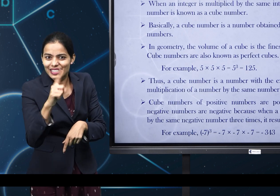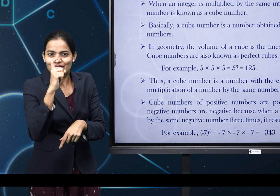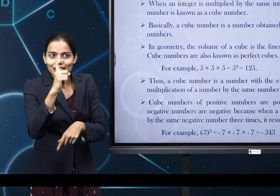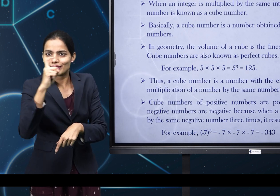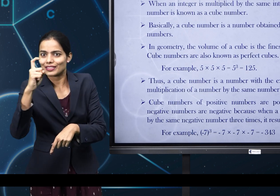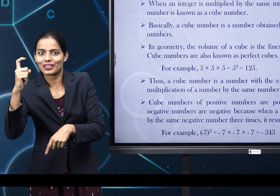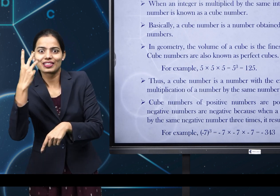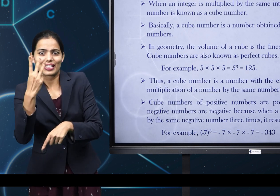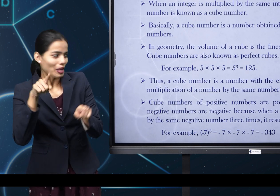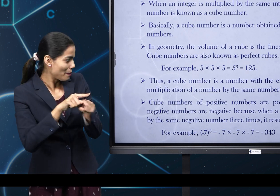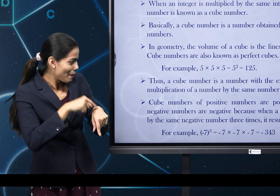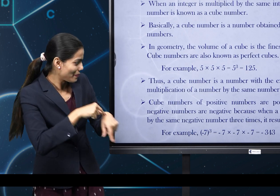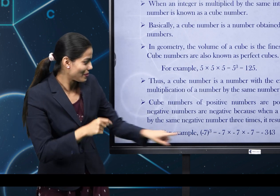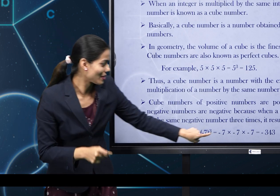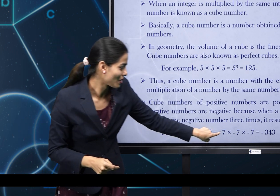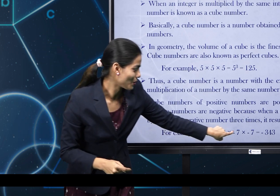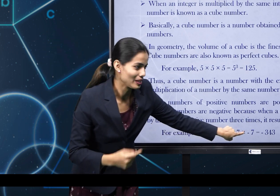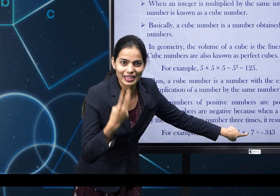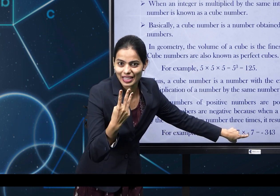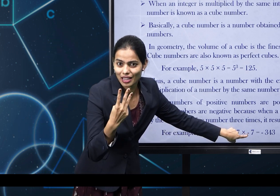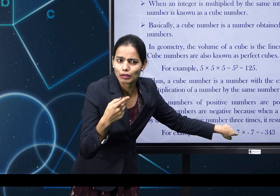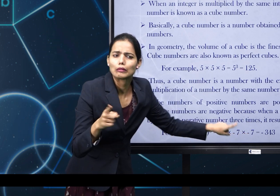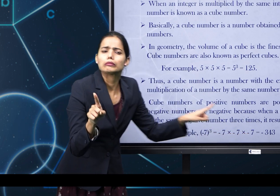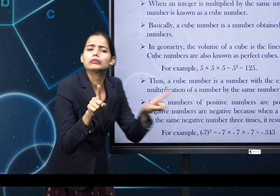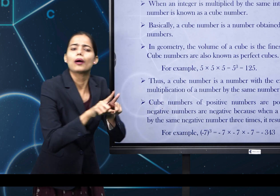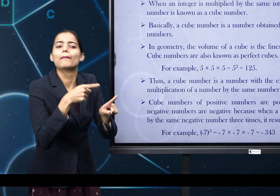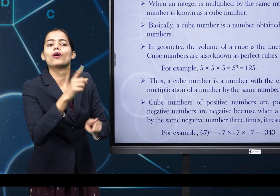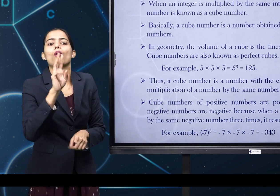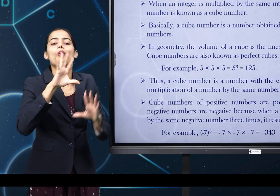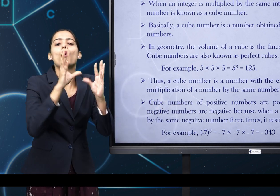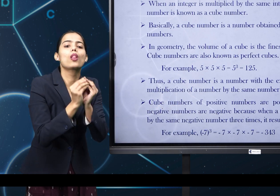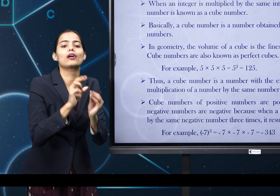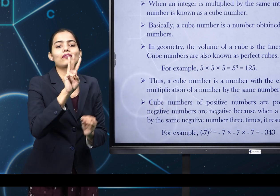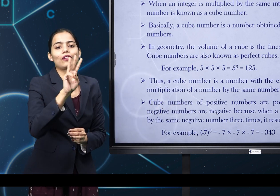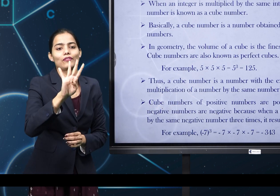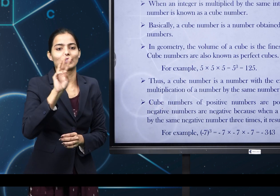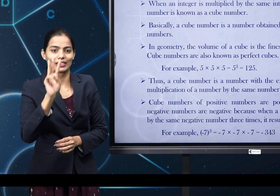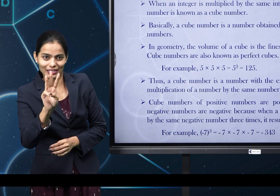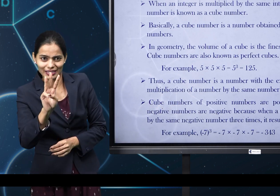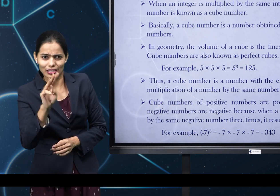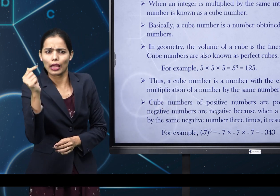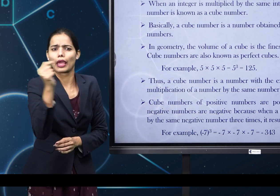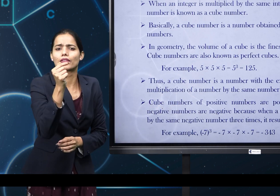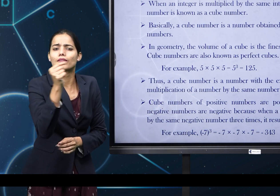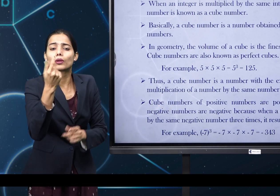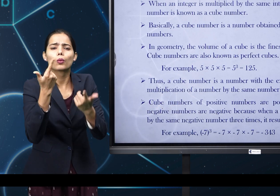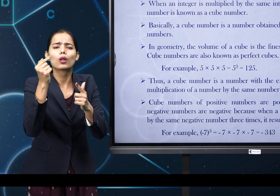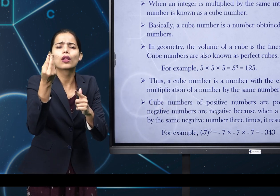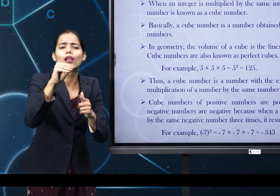343. And it is a negative cube number. Here are some examples of cube